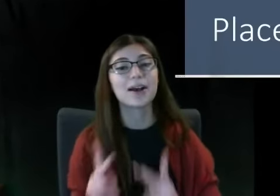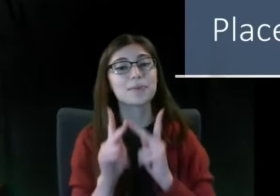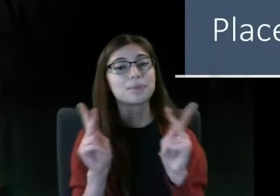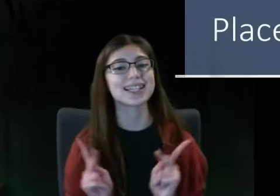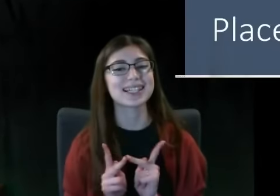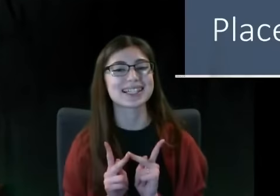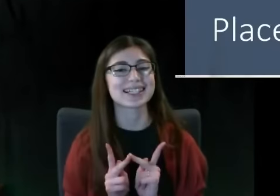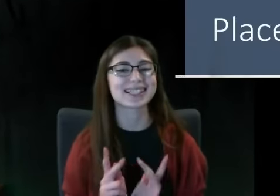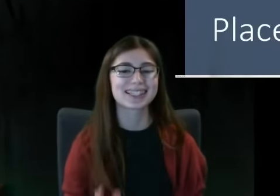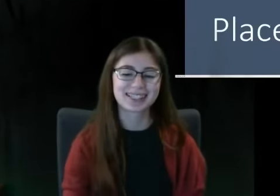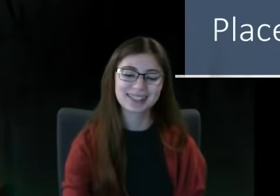Places.